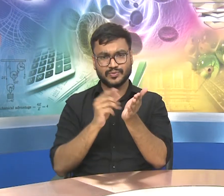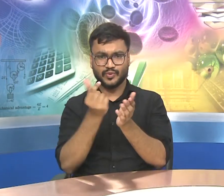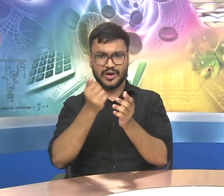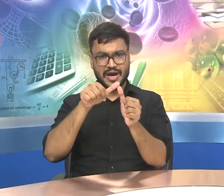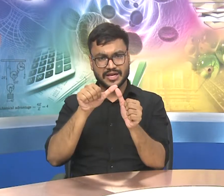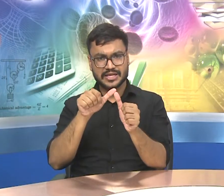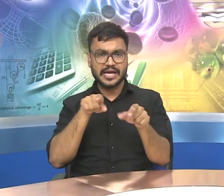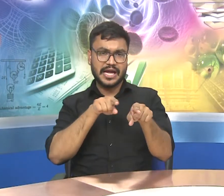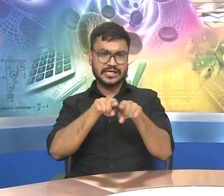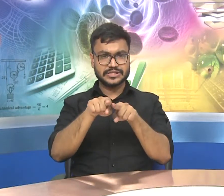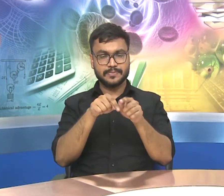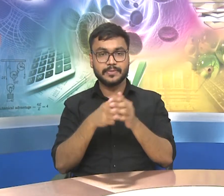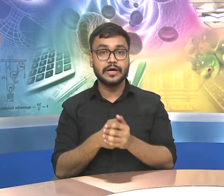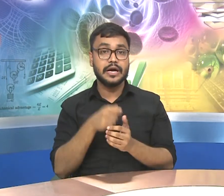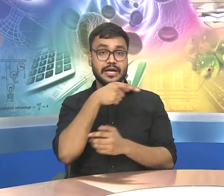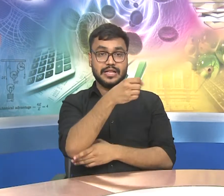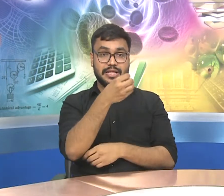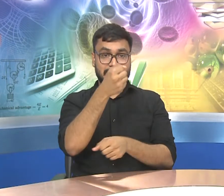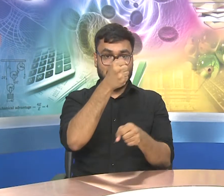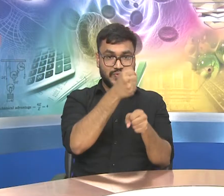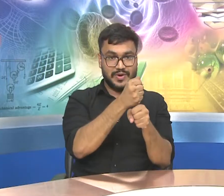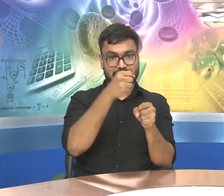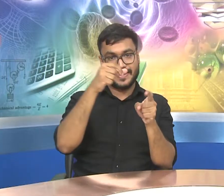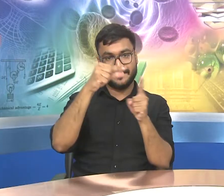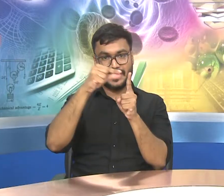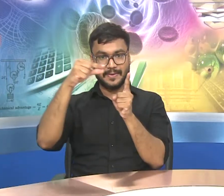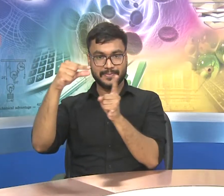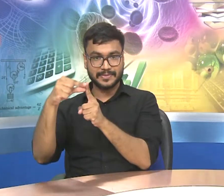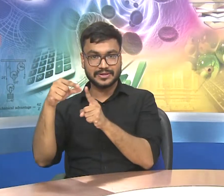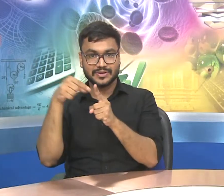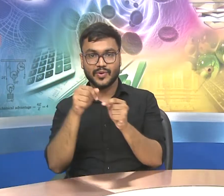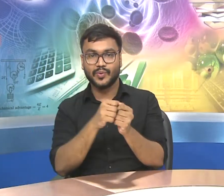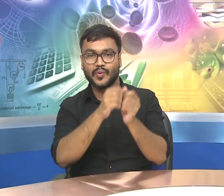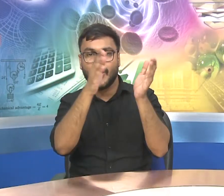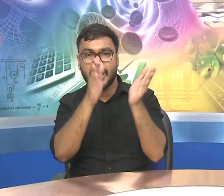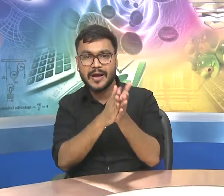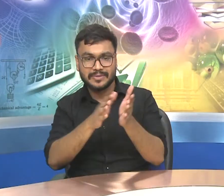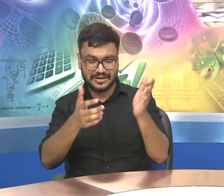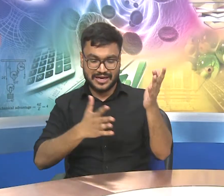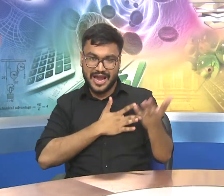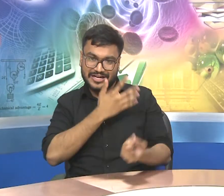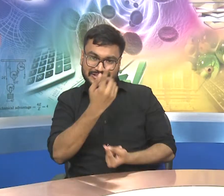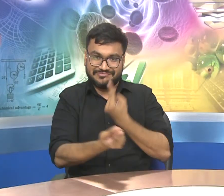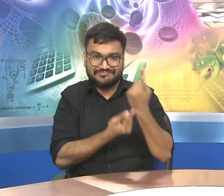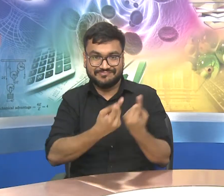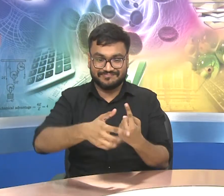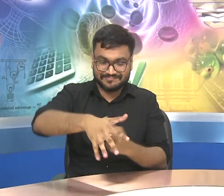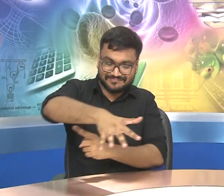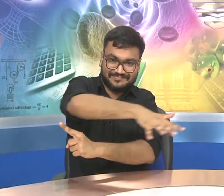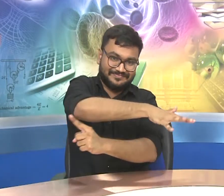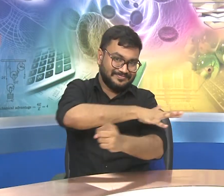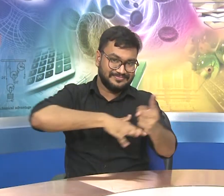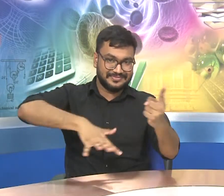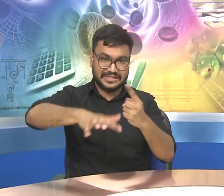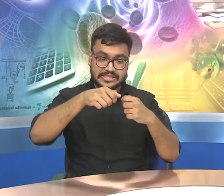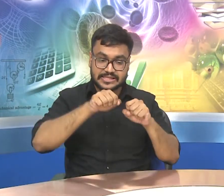Formula of how can we get GPP? We can get it by total